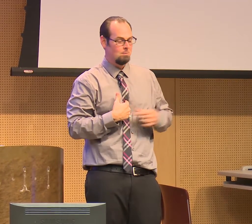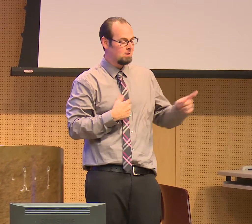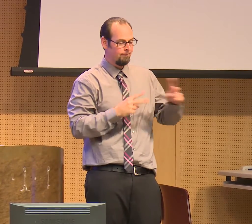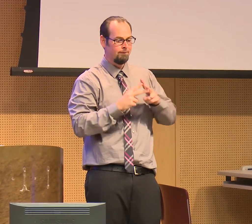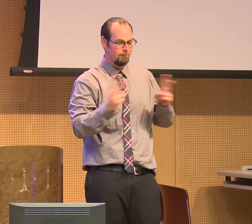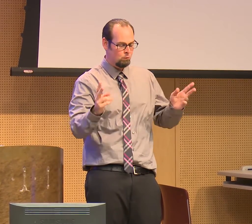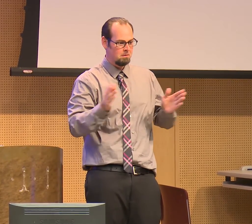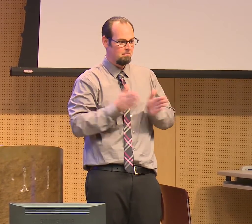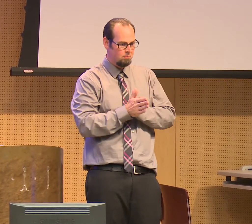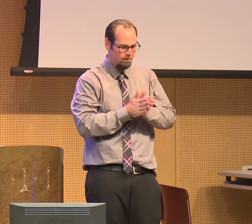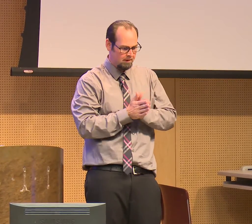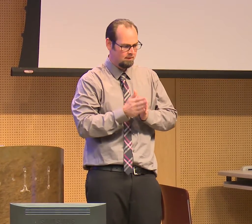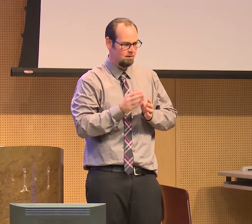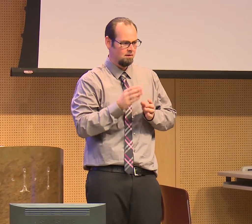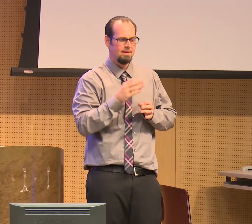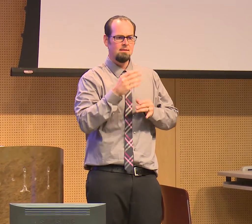great. I was very motivated.